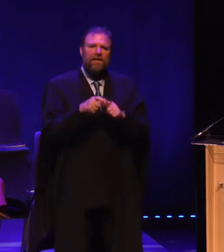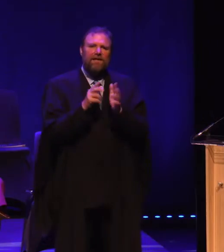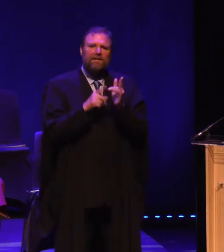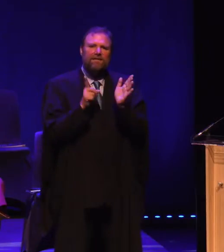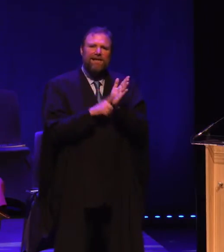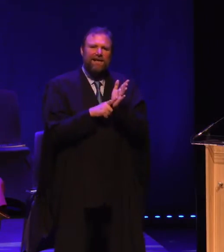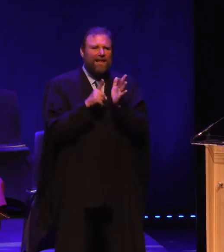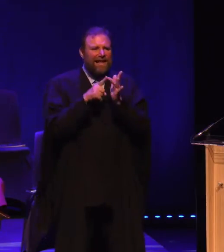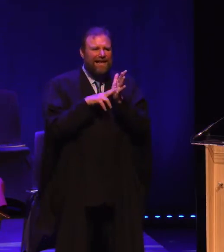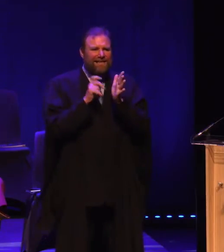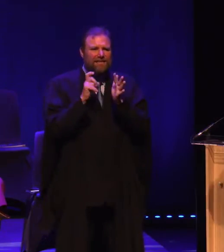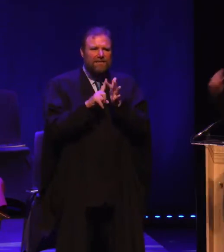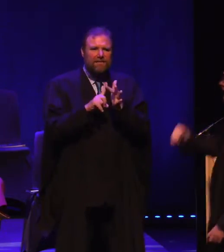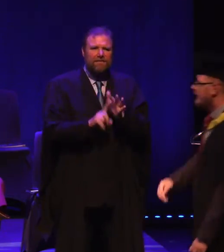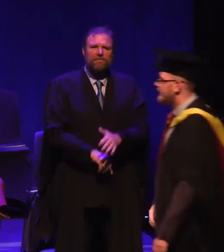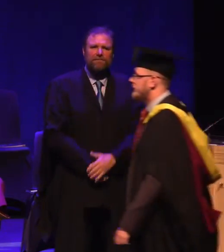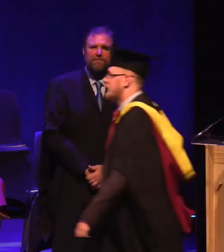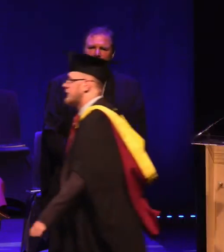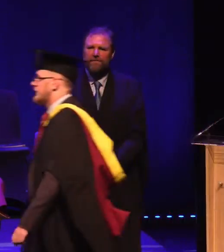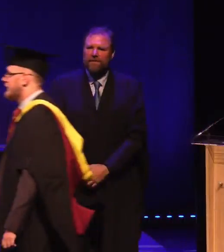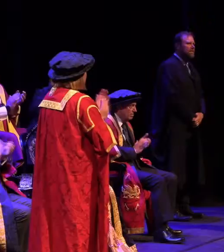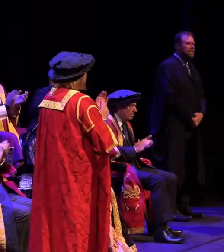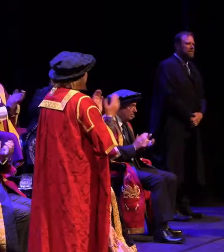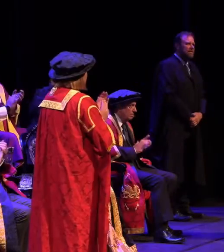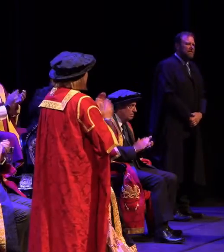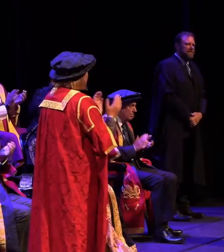Daniel Ince.